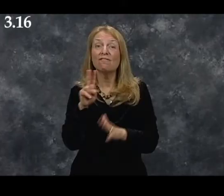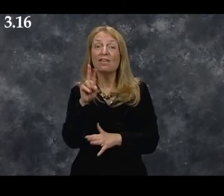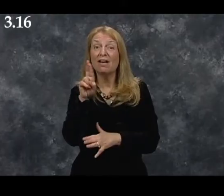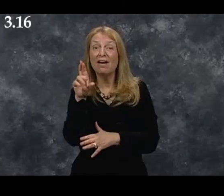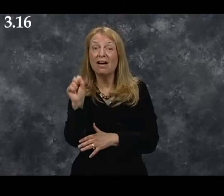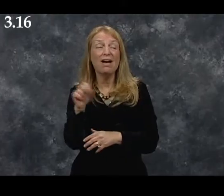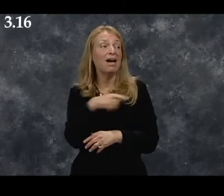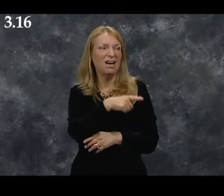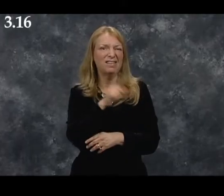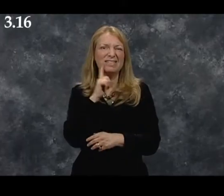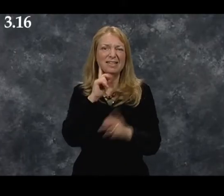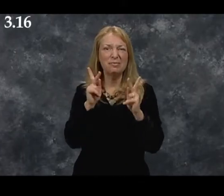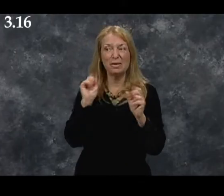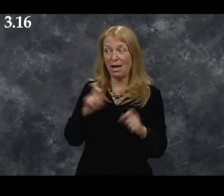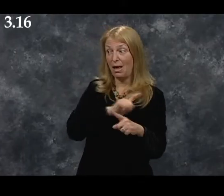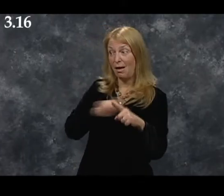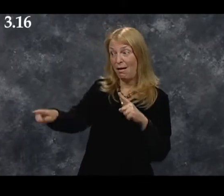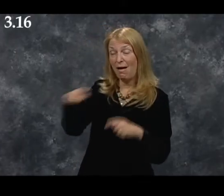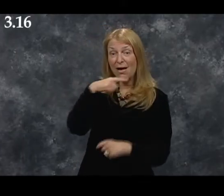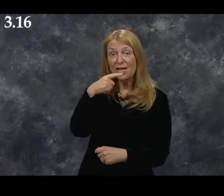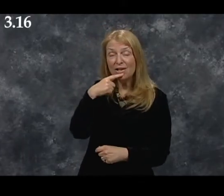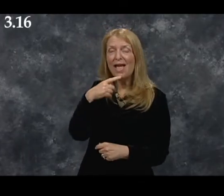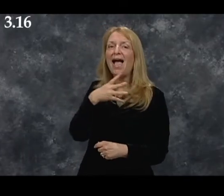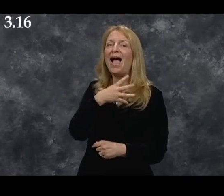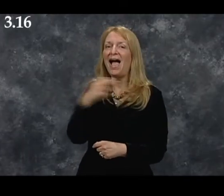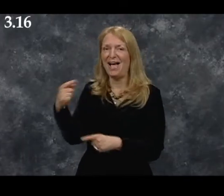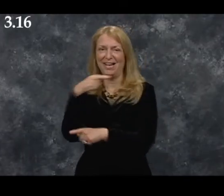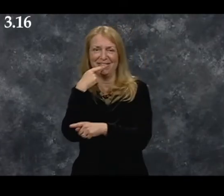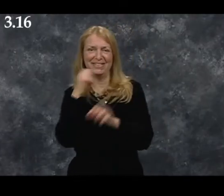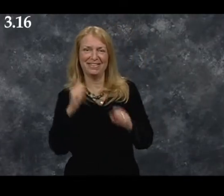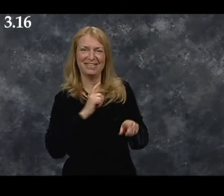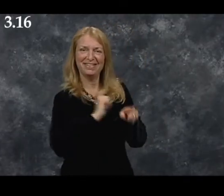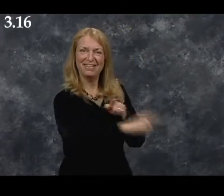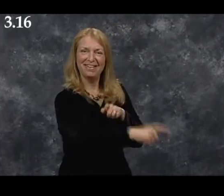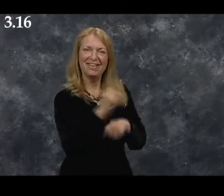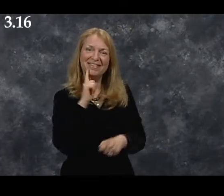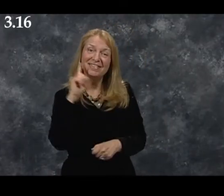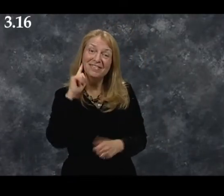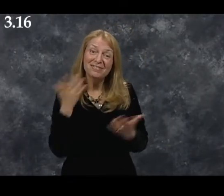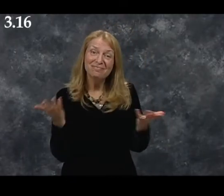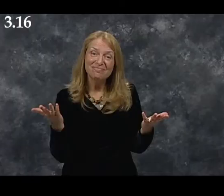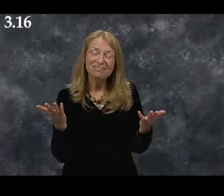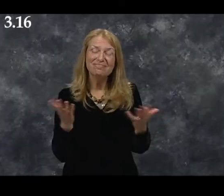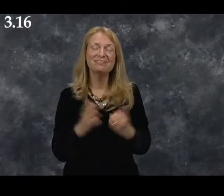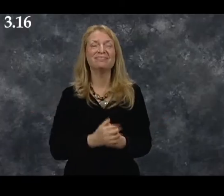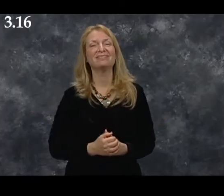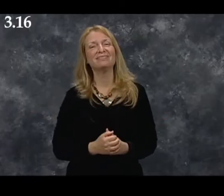relay the call. VRS enables deaf people to call hearing people and vice